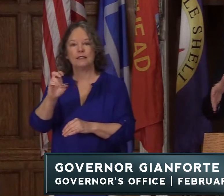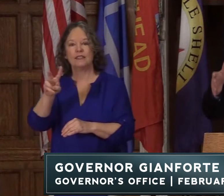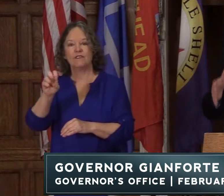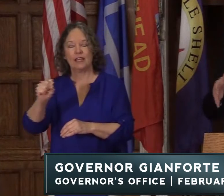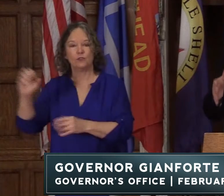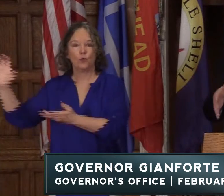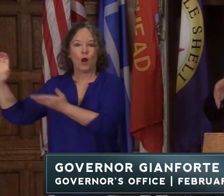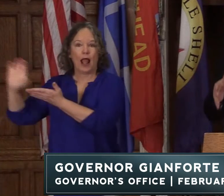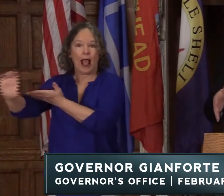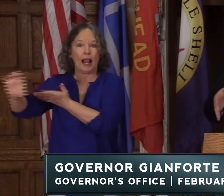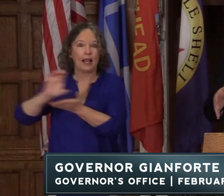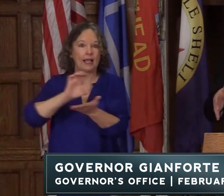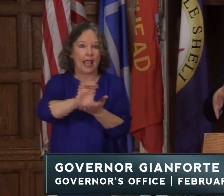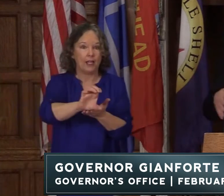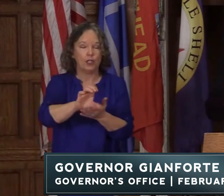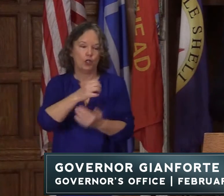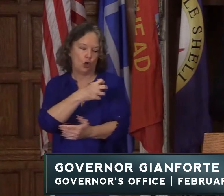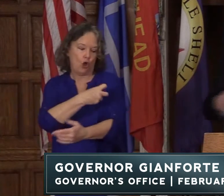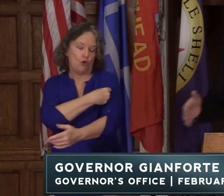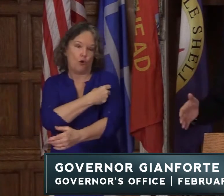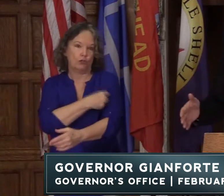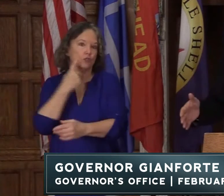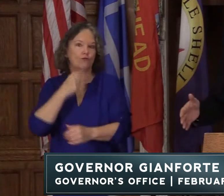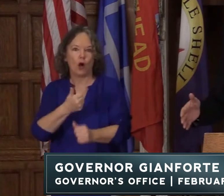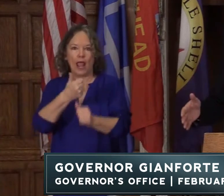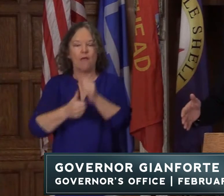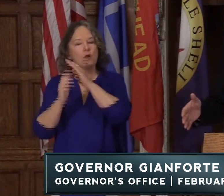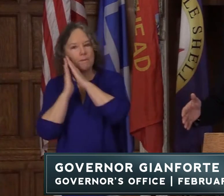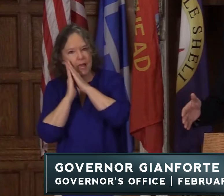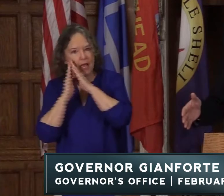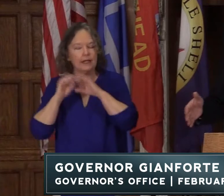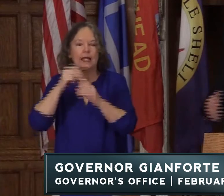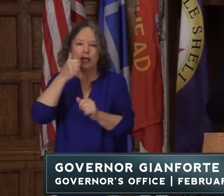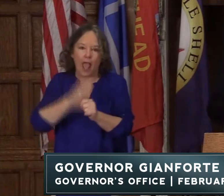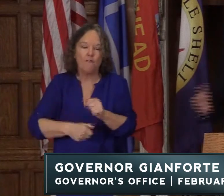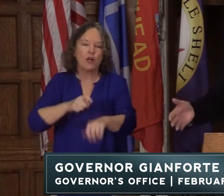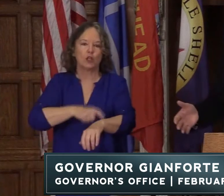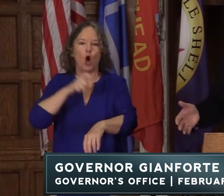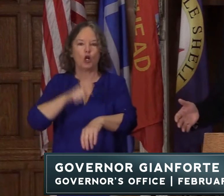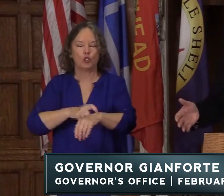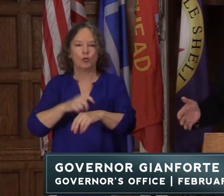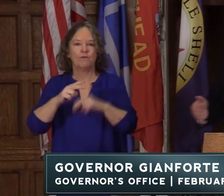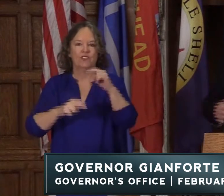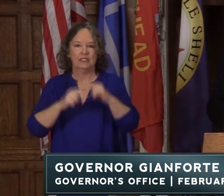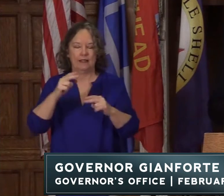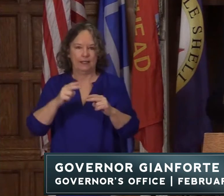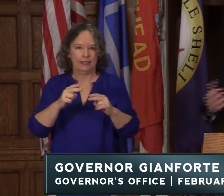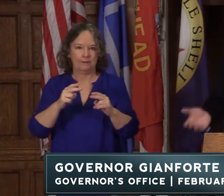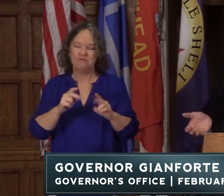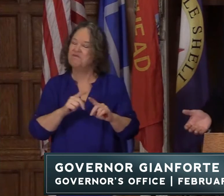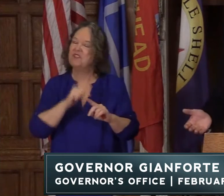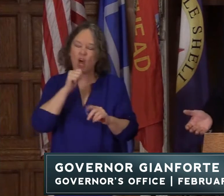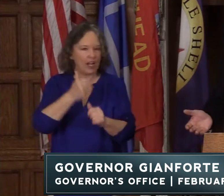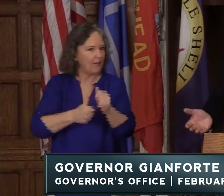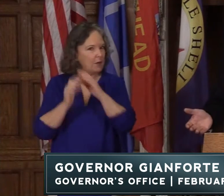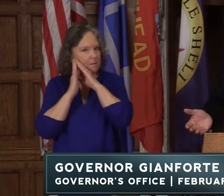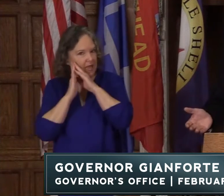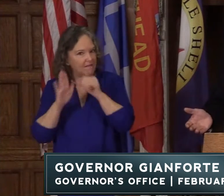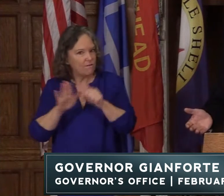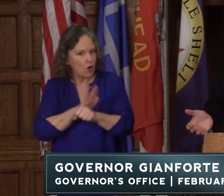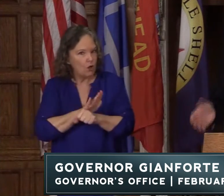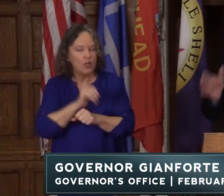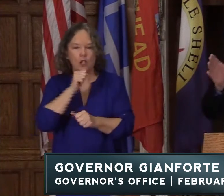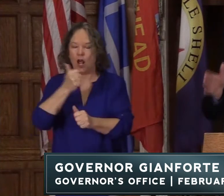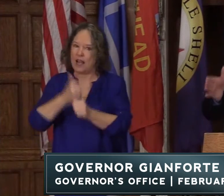doses for every single bed in every single long-term care facility. Not every bed is full. Not every staff member chose to get